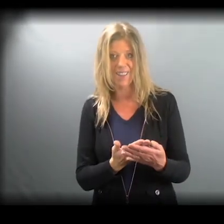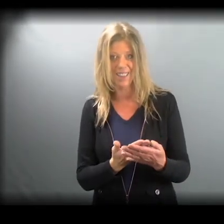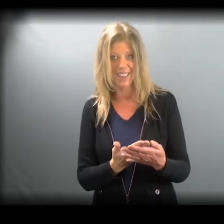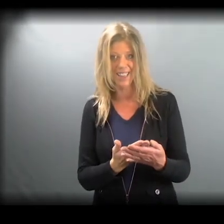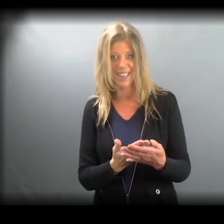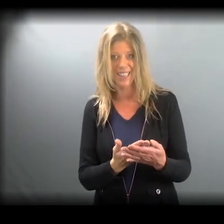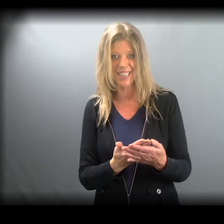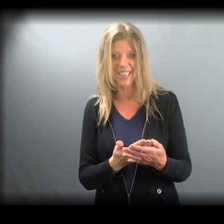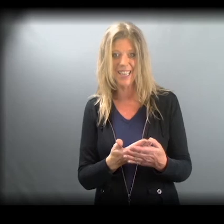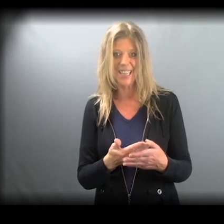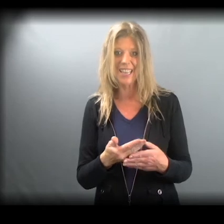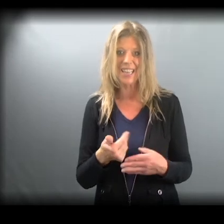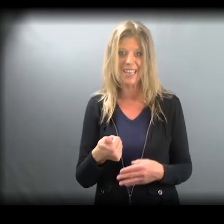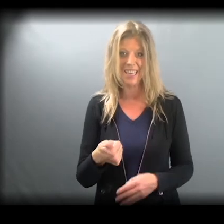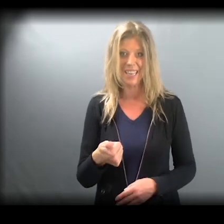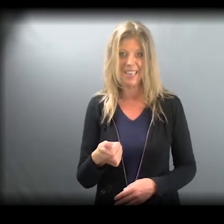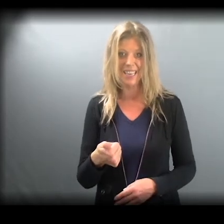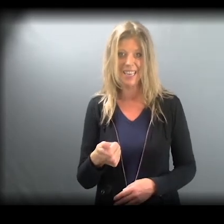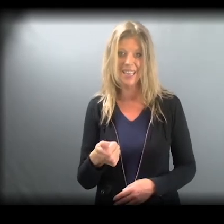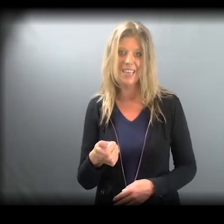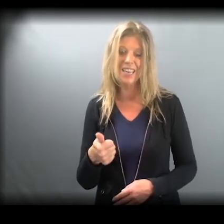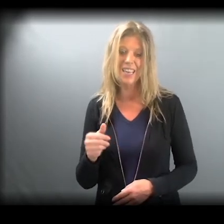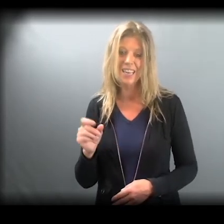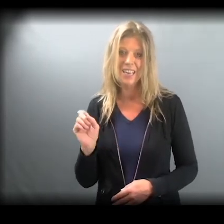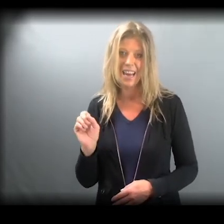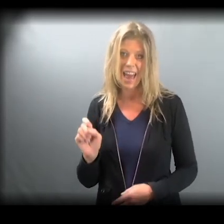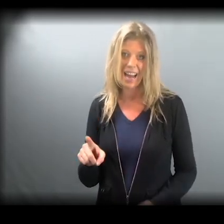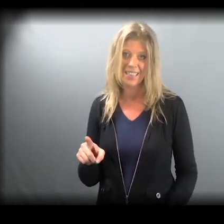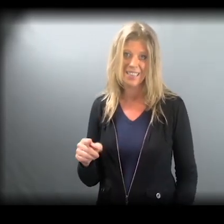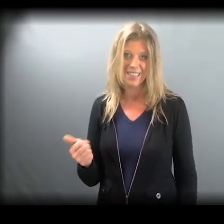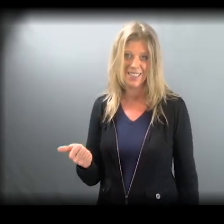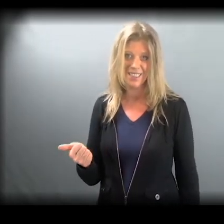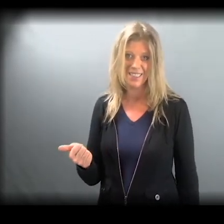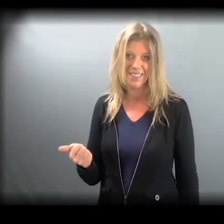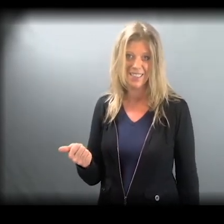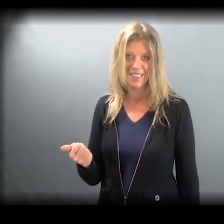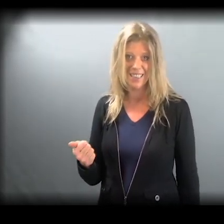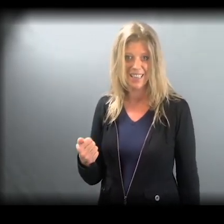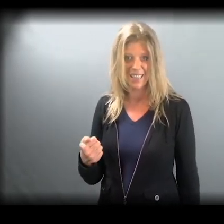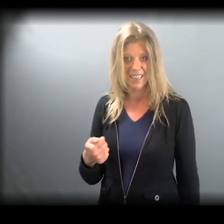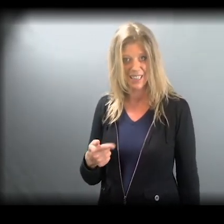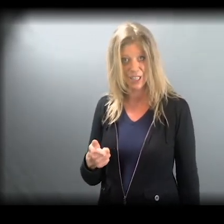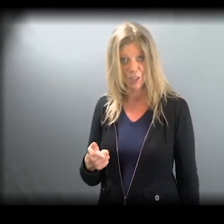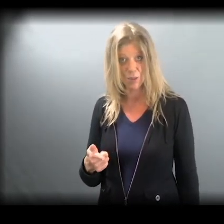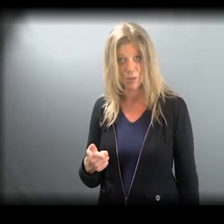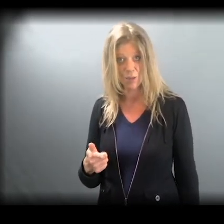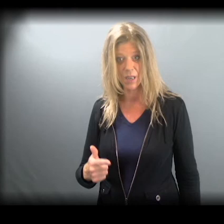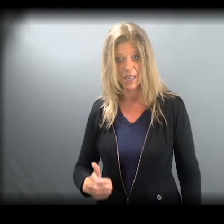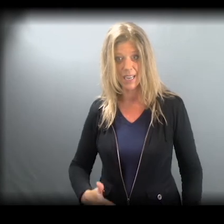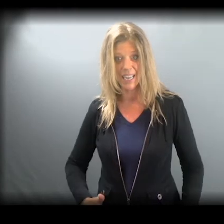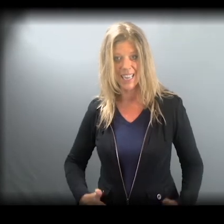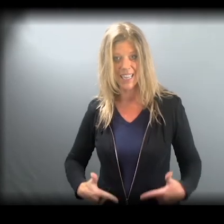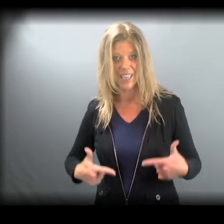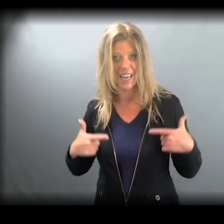all the answers to